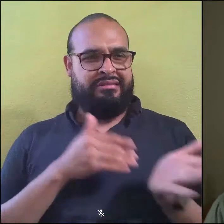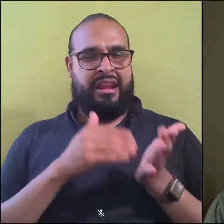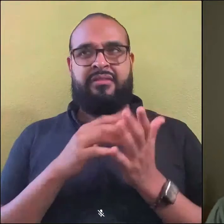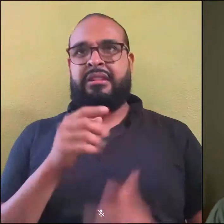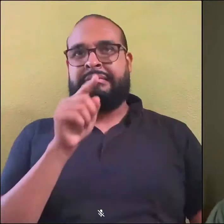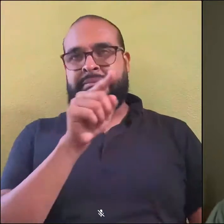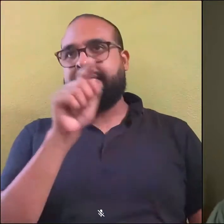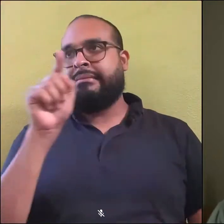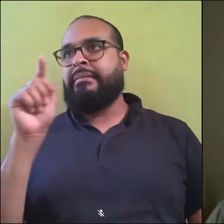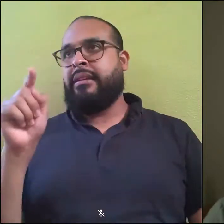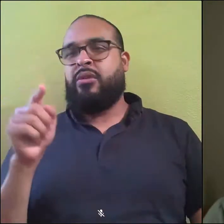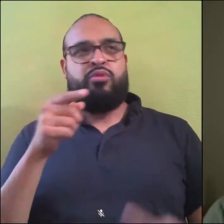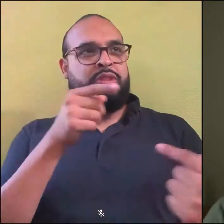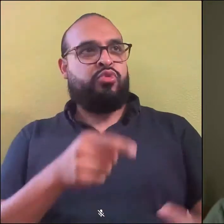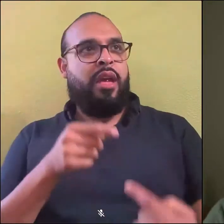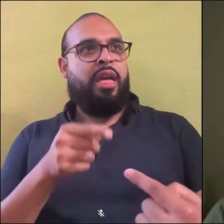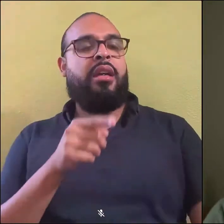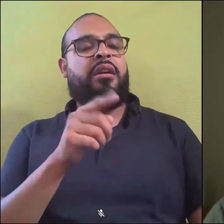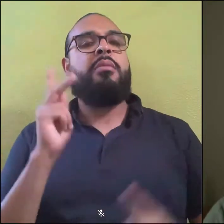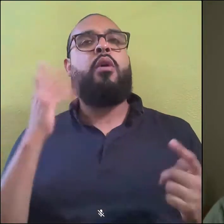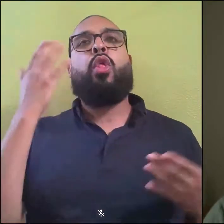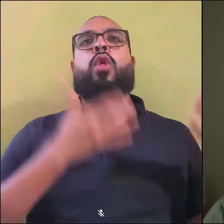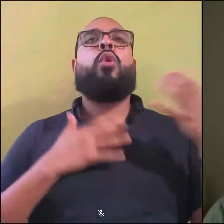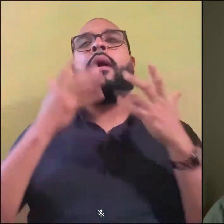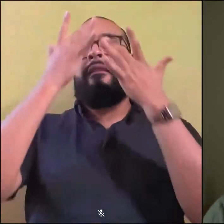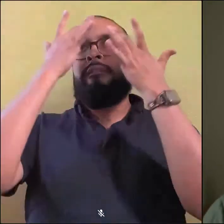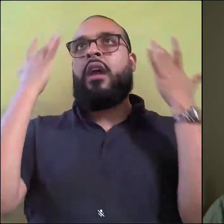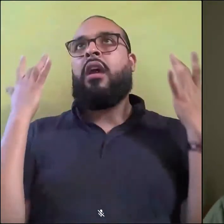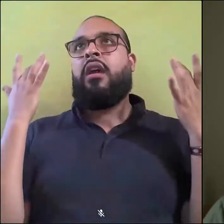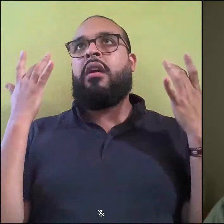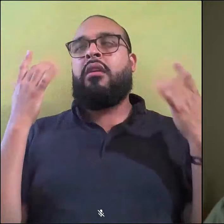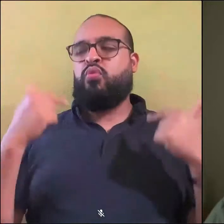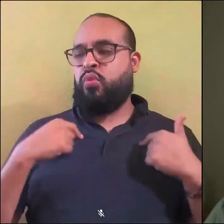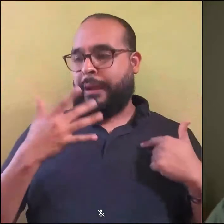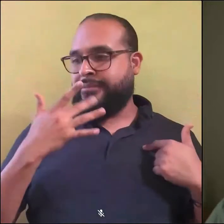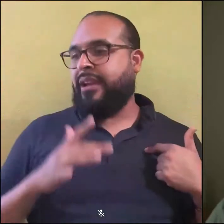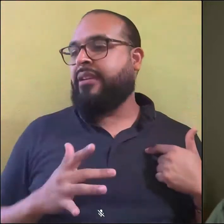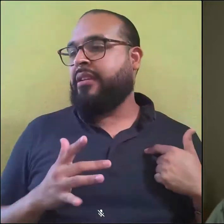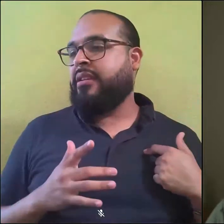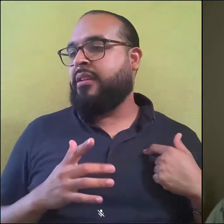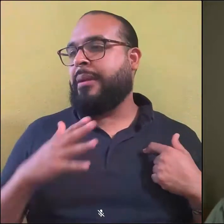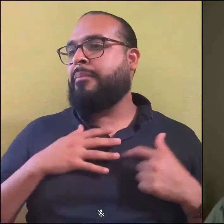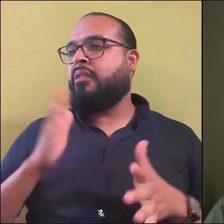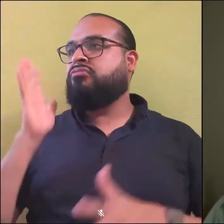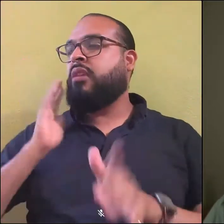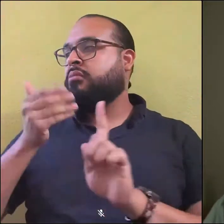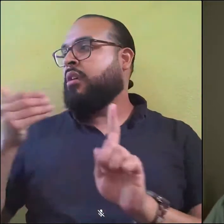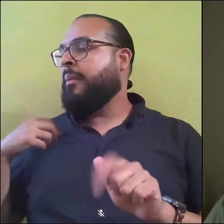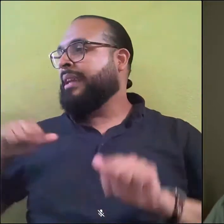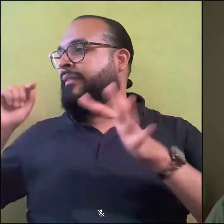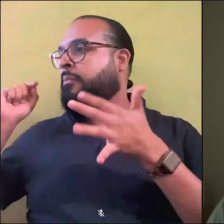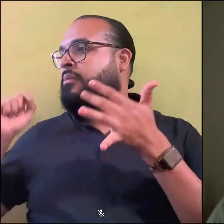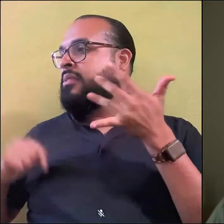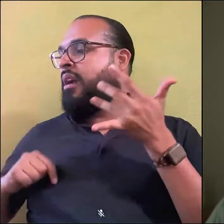thinking not only about how fortunate they are, but the incredible hard work and energy